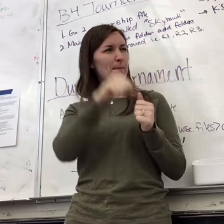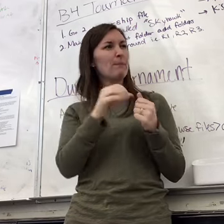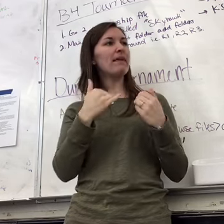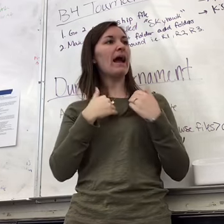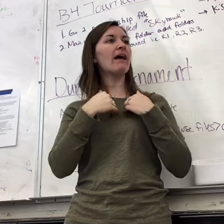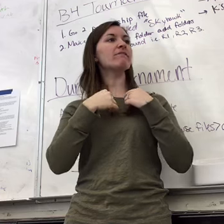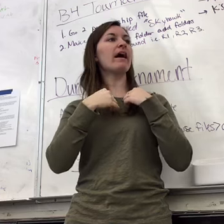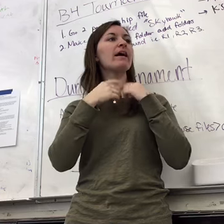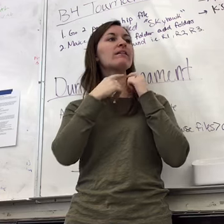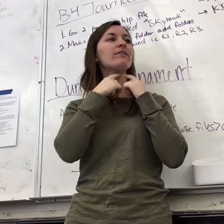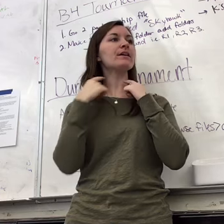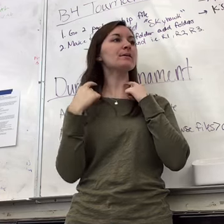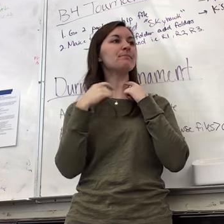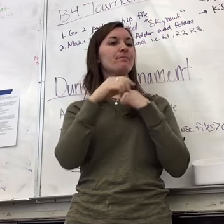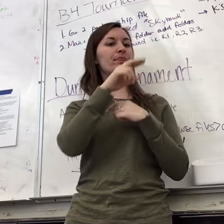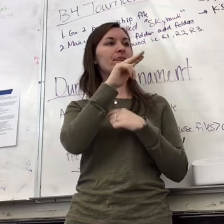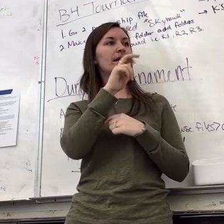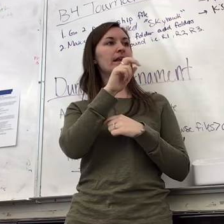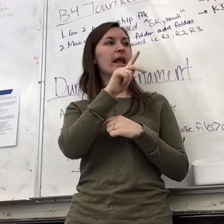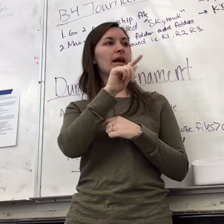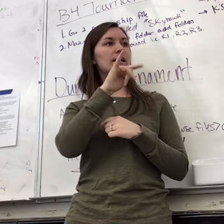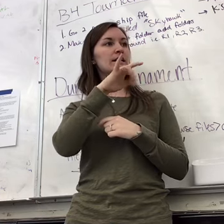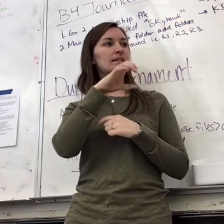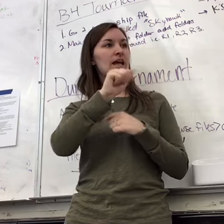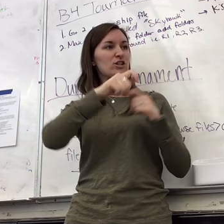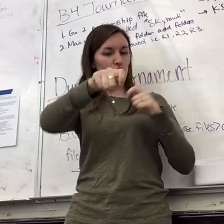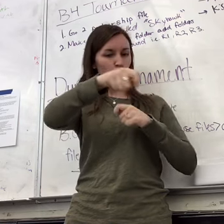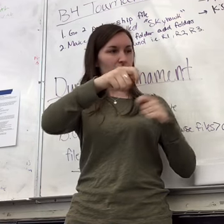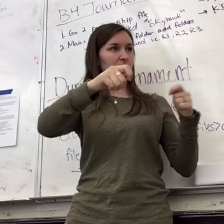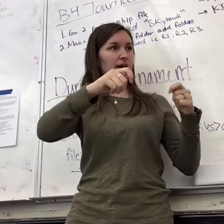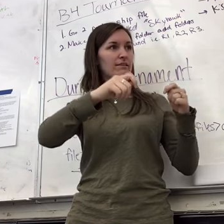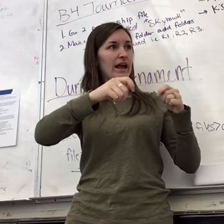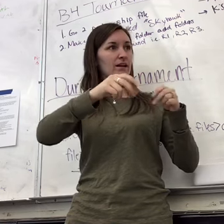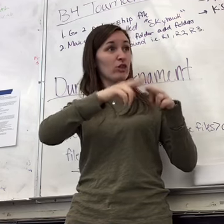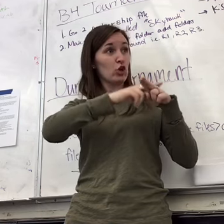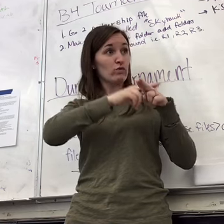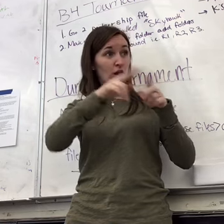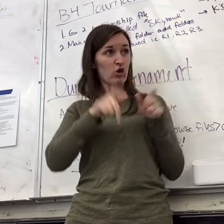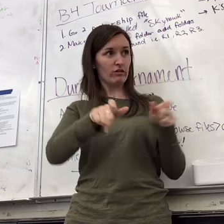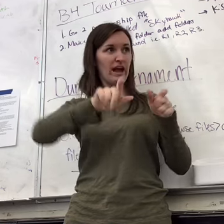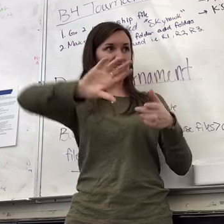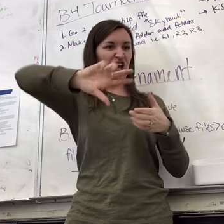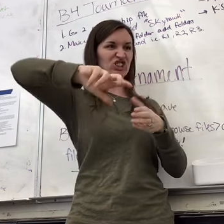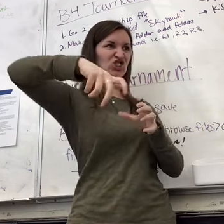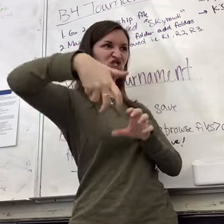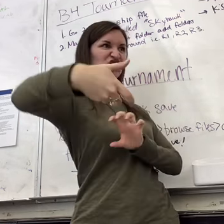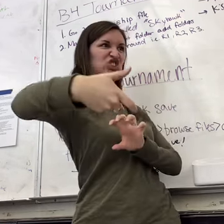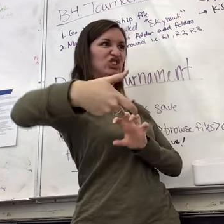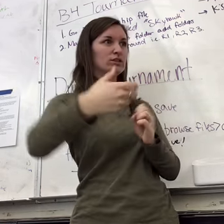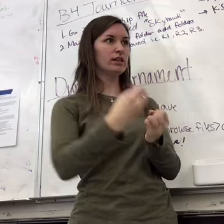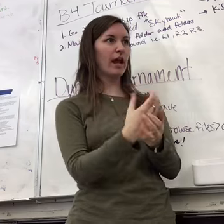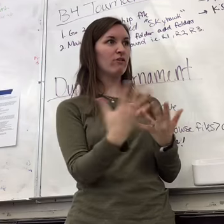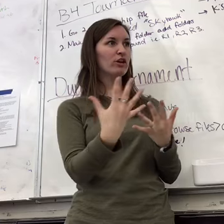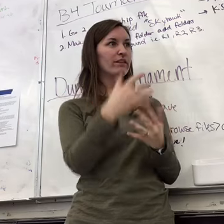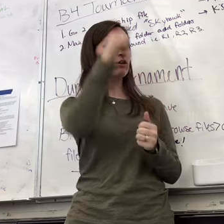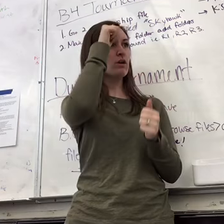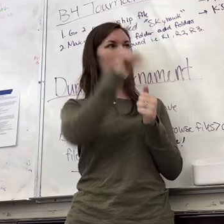Sherman's pretzels, where they twisted all the railroad lines. They destroyed the southern railroad lines, and they basically burned everything. So they set